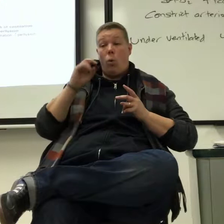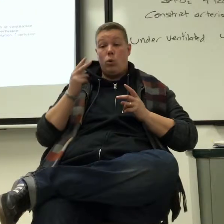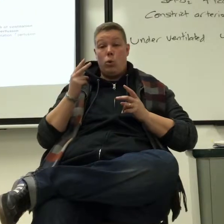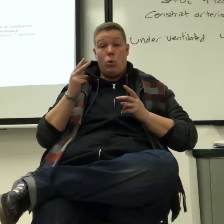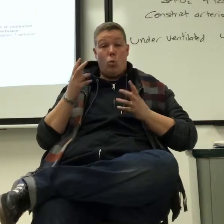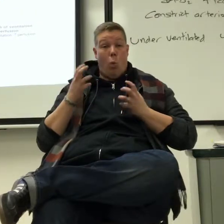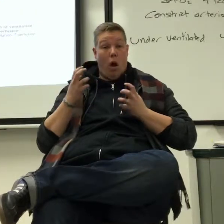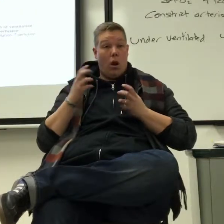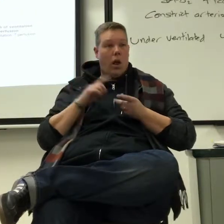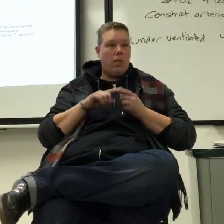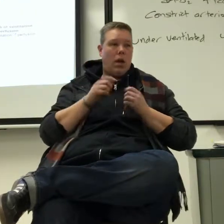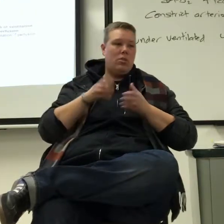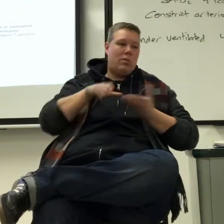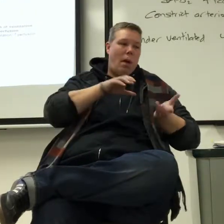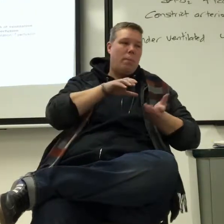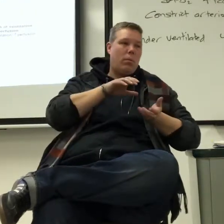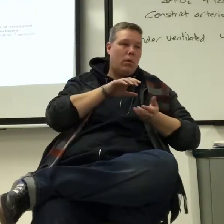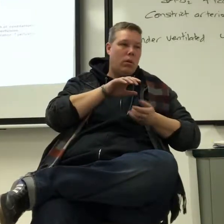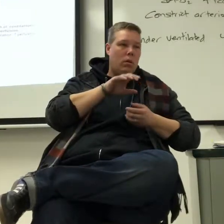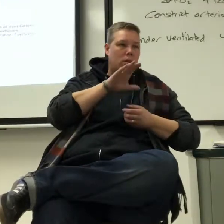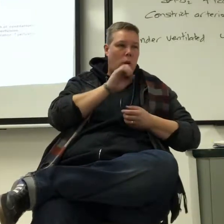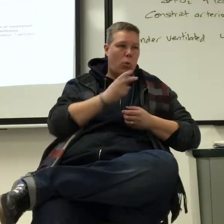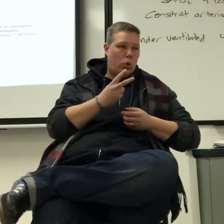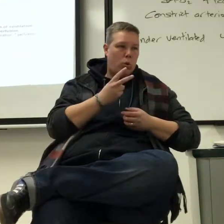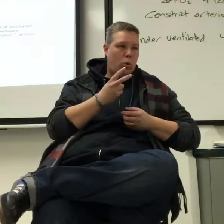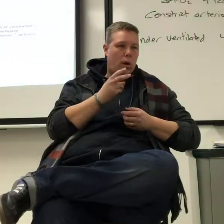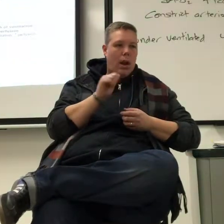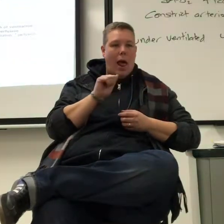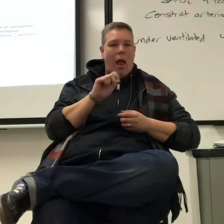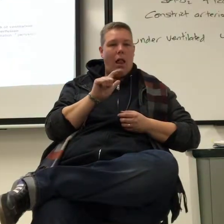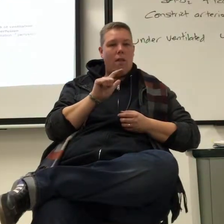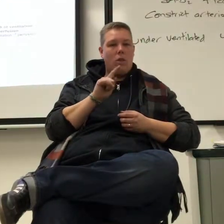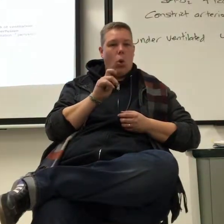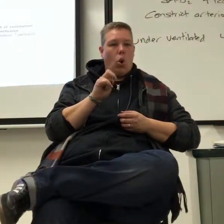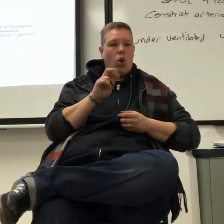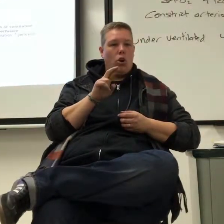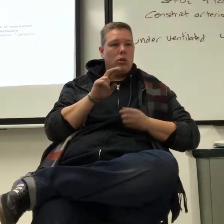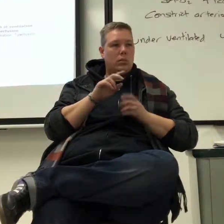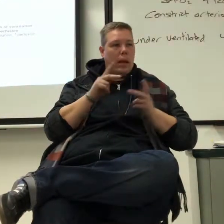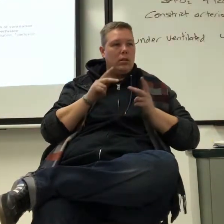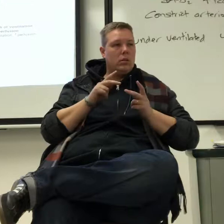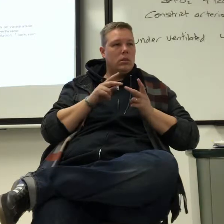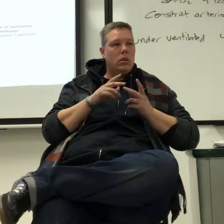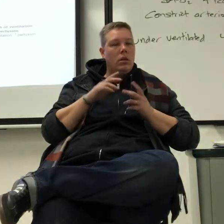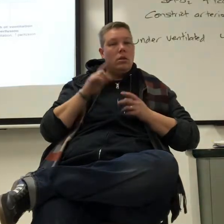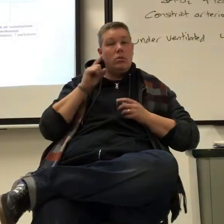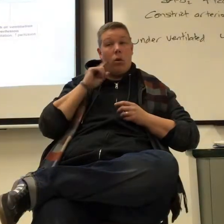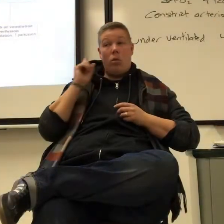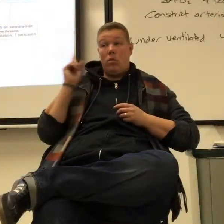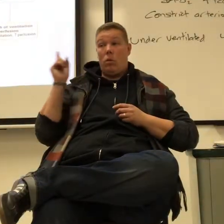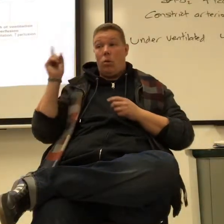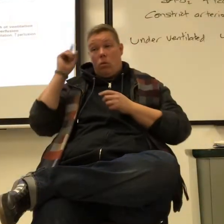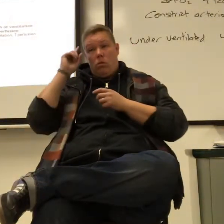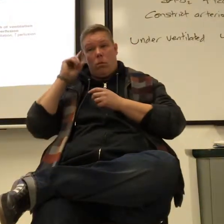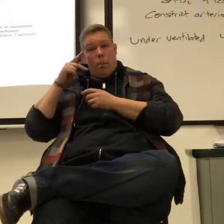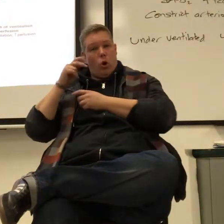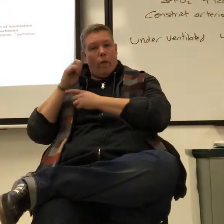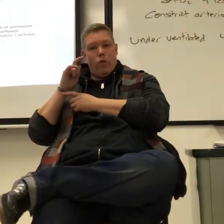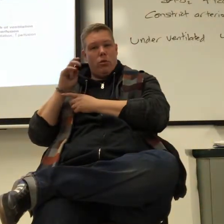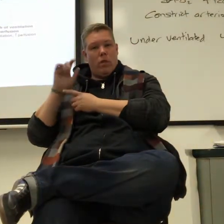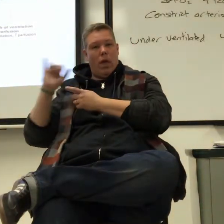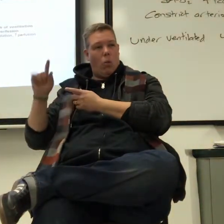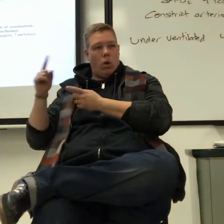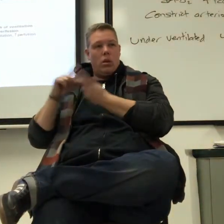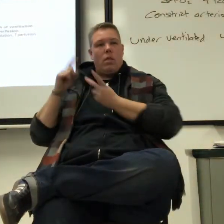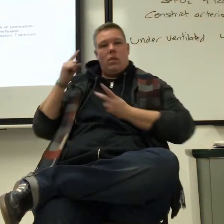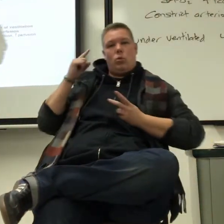CO2 into the alveolar space. So don't so much perfuse that one. This one will be better. Okay. So for example, this